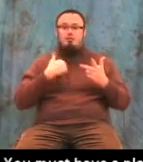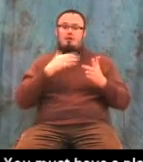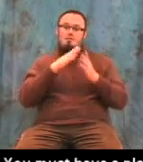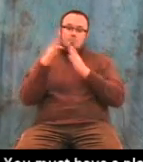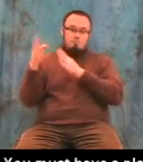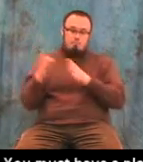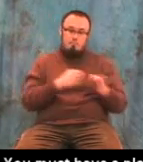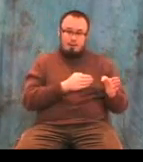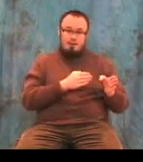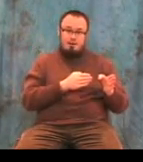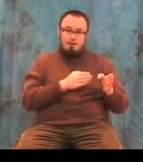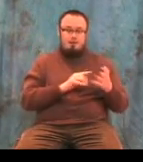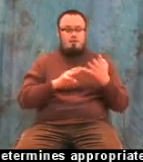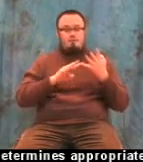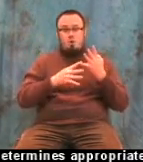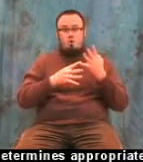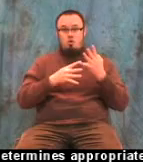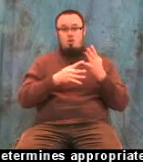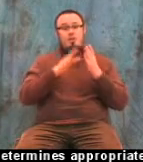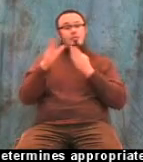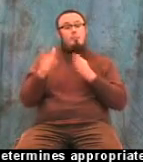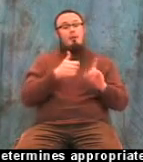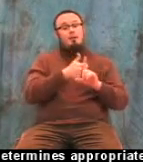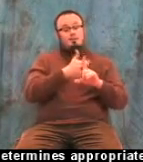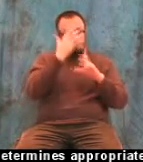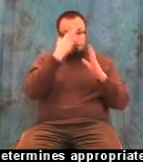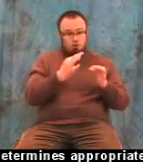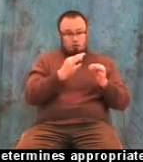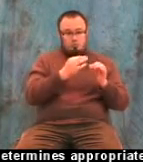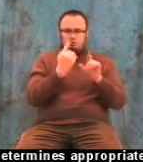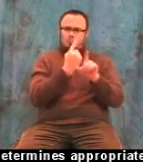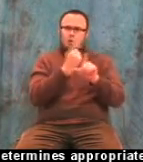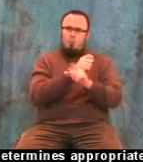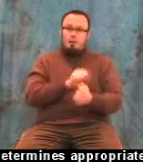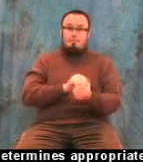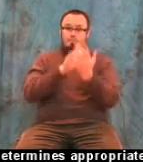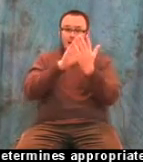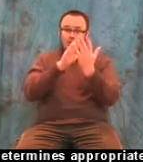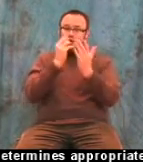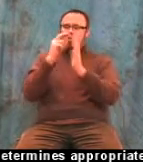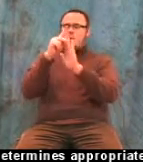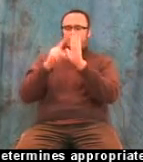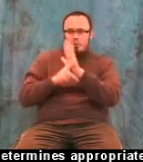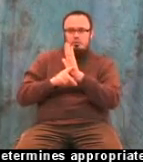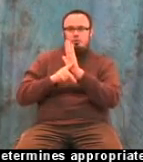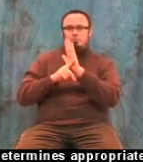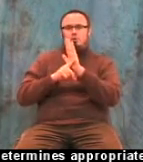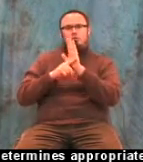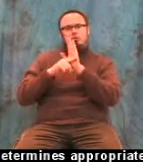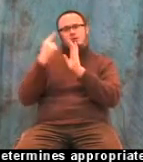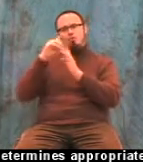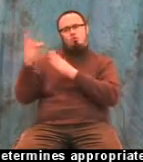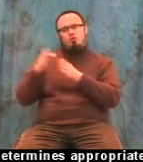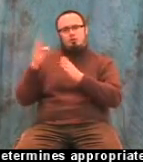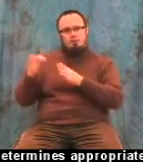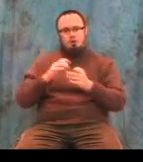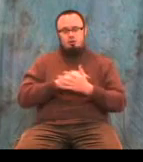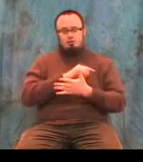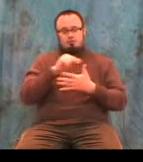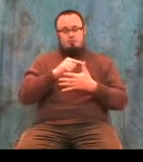have a plan. Fourth, the plan determines the appropriate method or principles of organization.